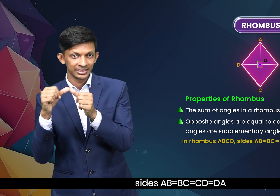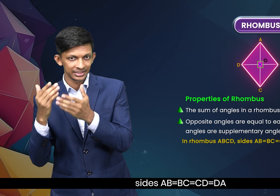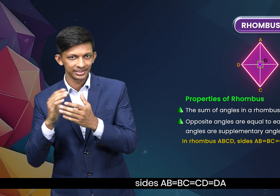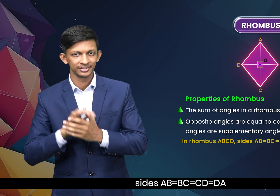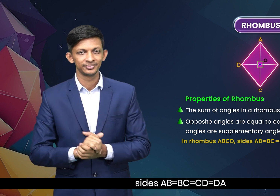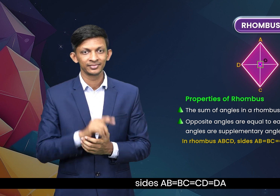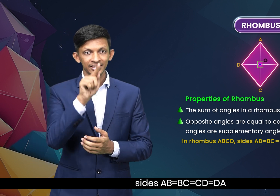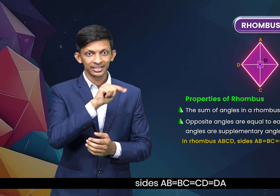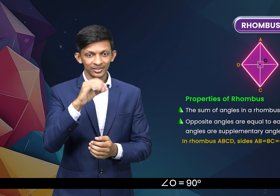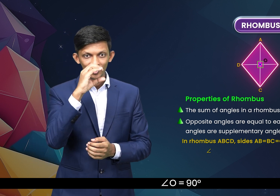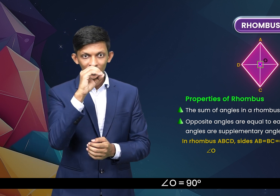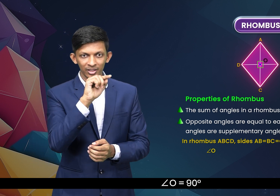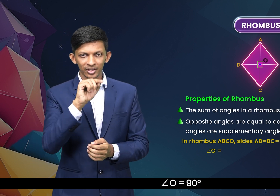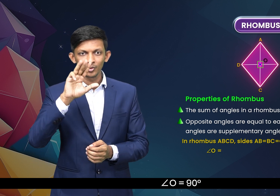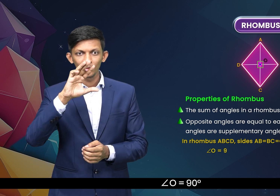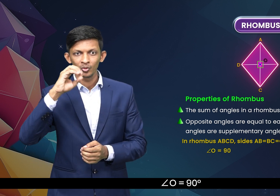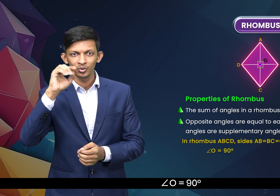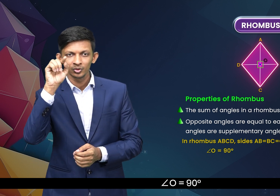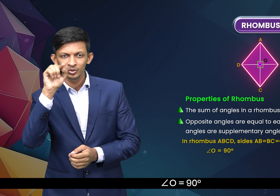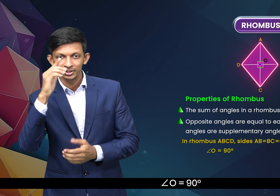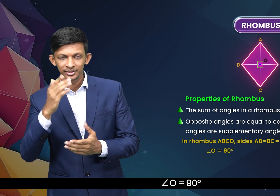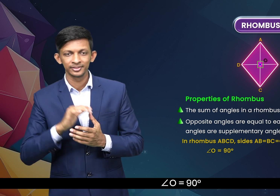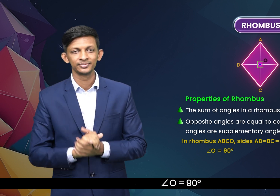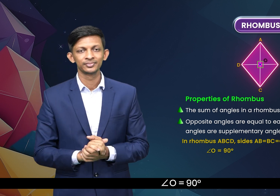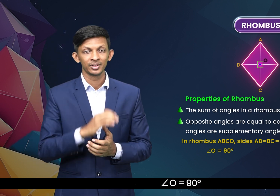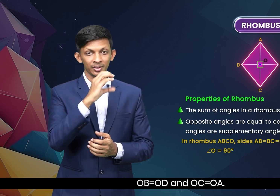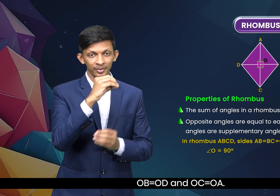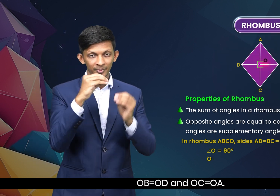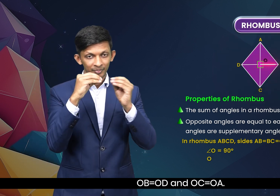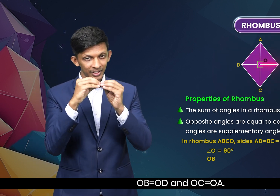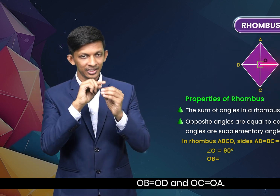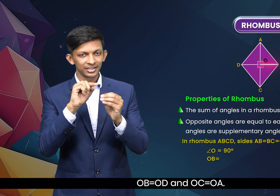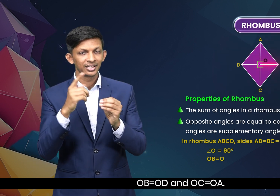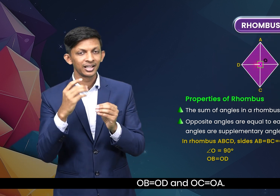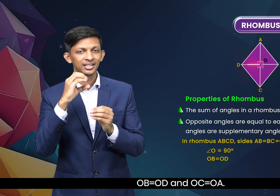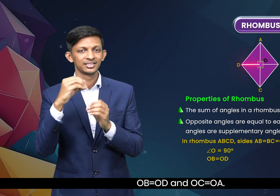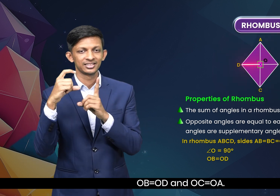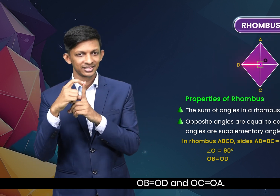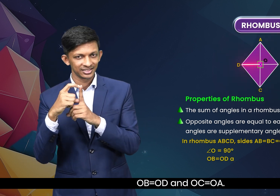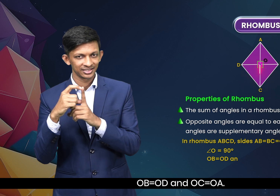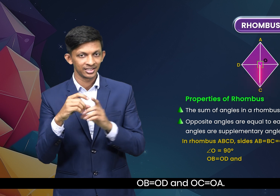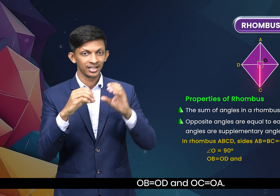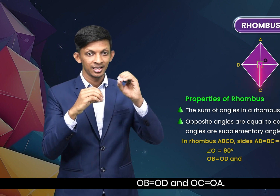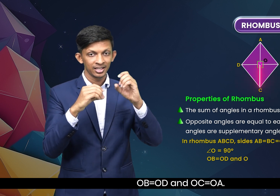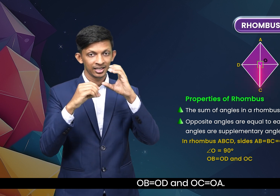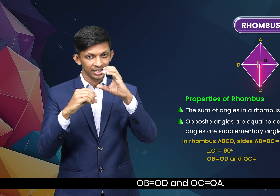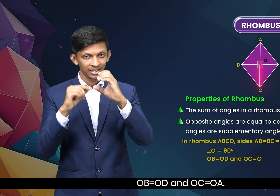to DA. Angle O is equal to 90 degrees. OB is equal to OD and OC is equal to